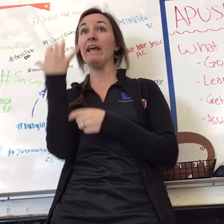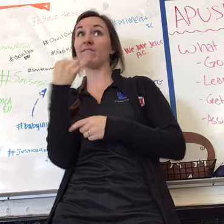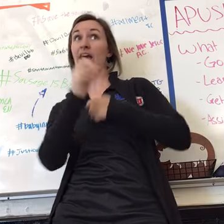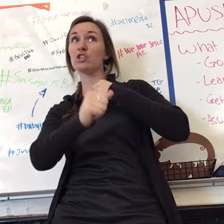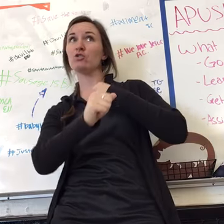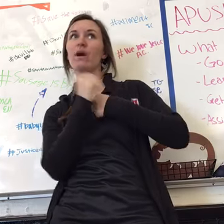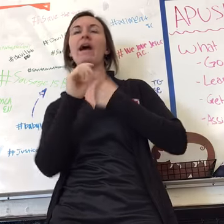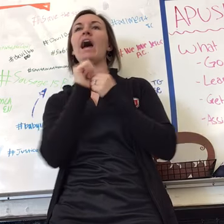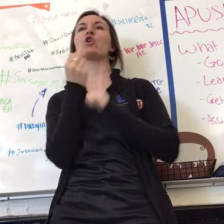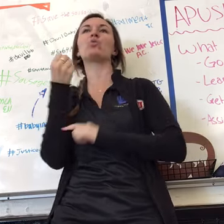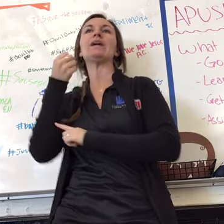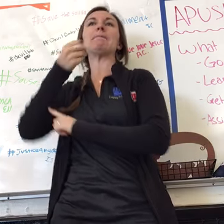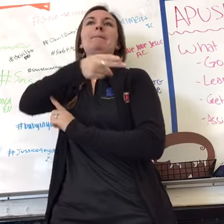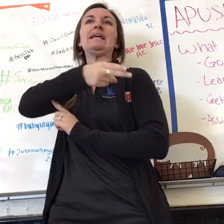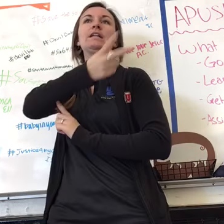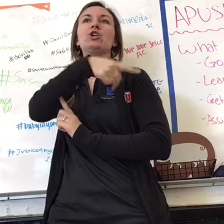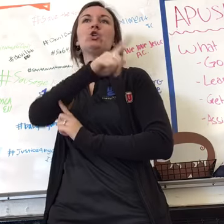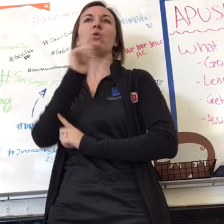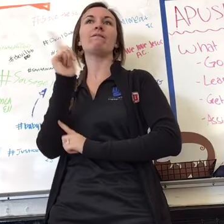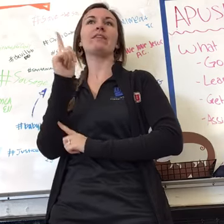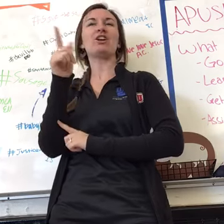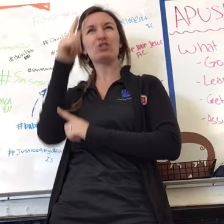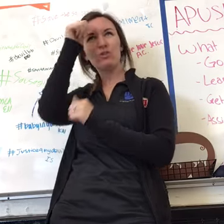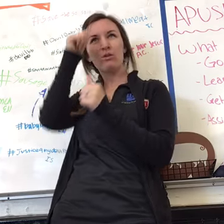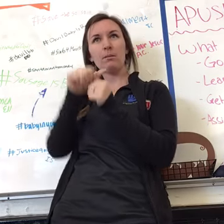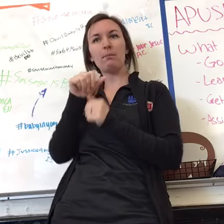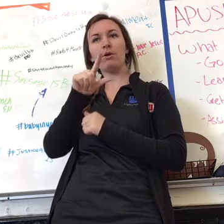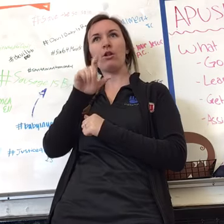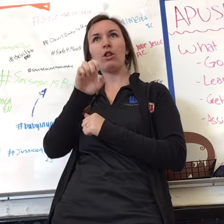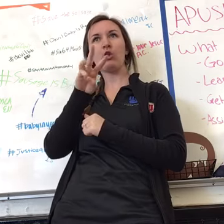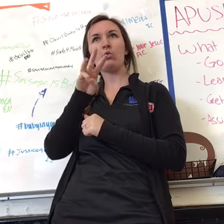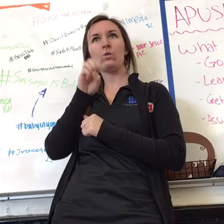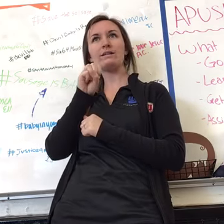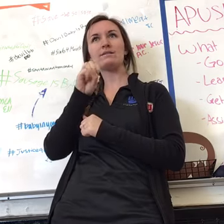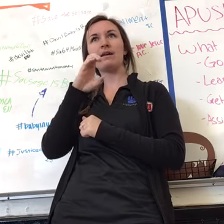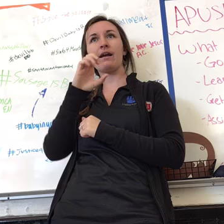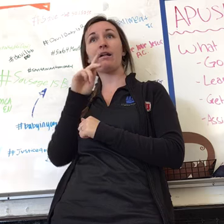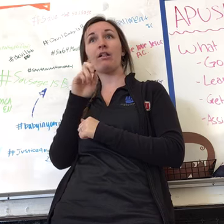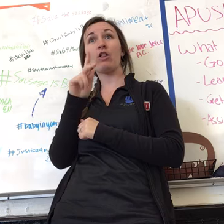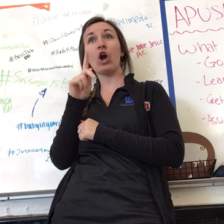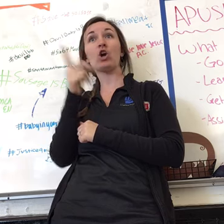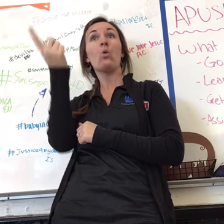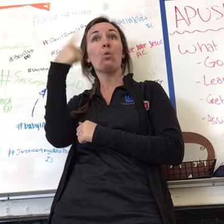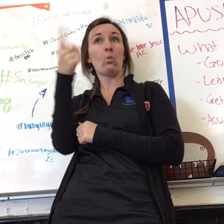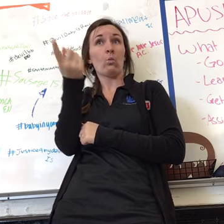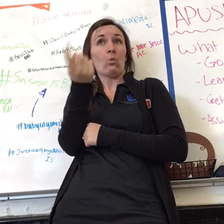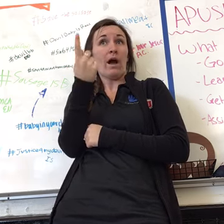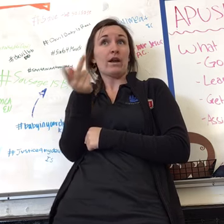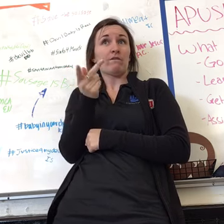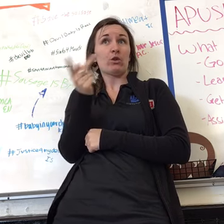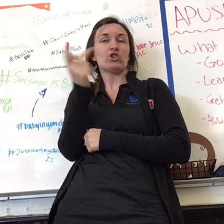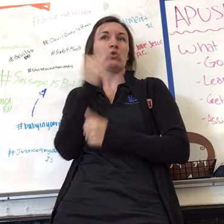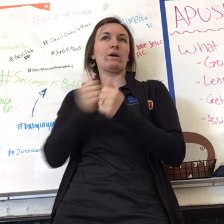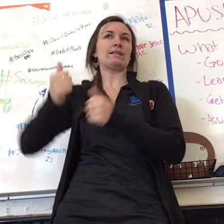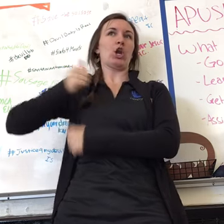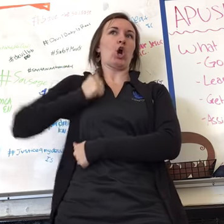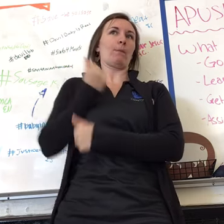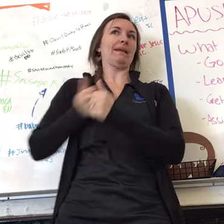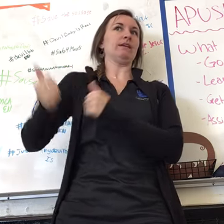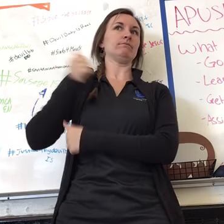way to remember that is remember Lewis and Clark. One of them was an army general, and that's how it kind of helps you trigger memory.